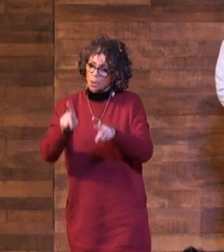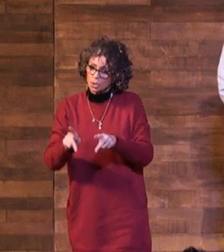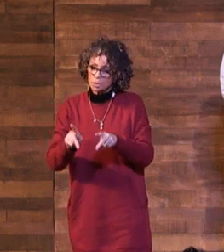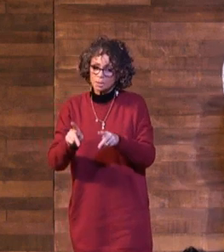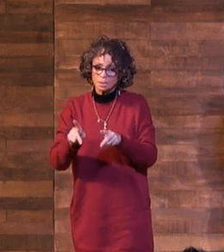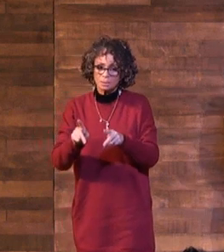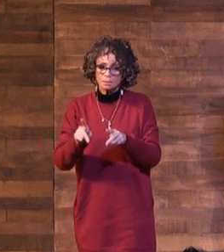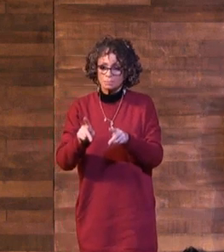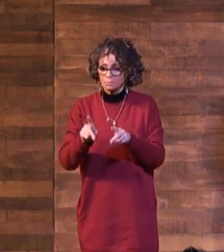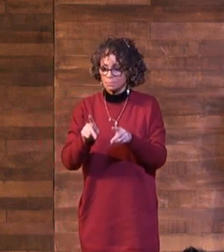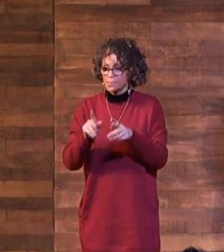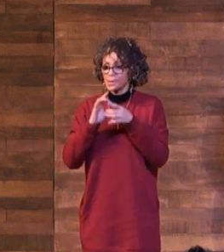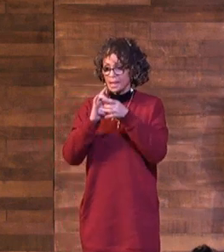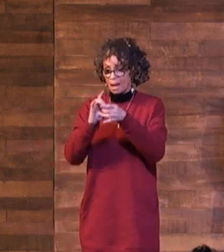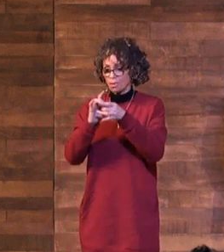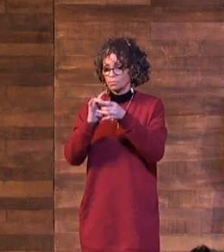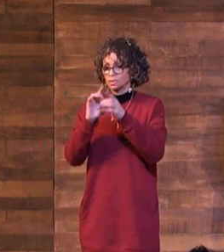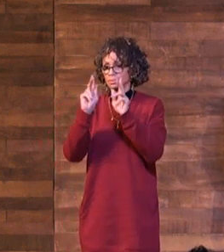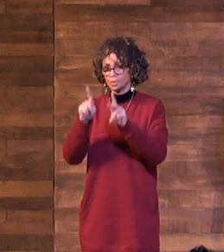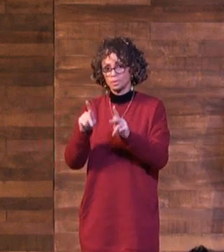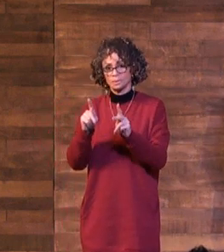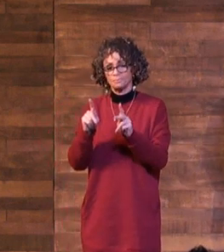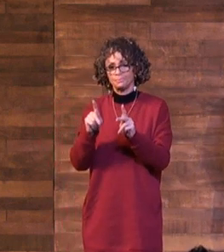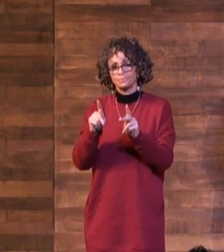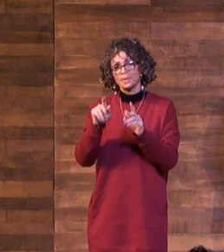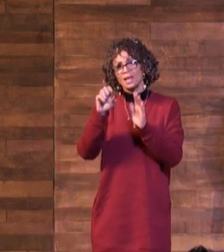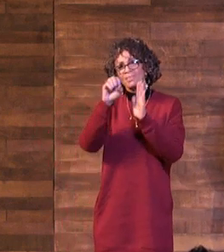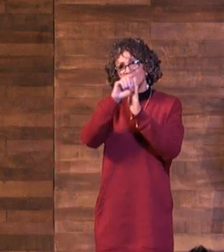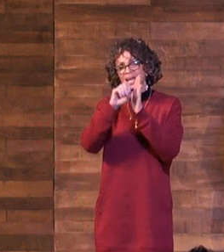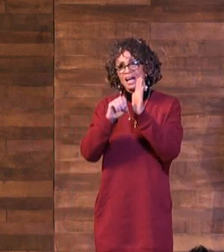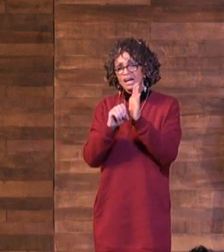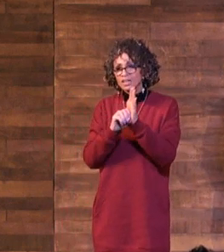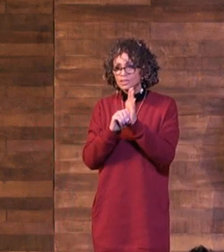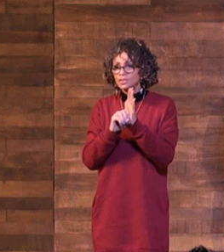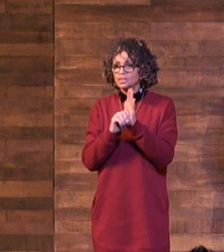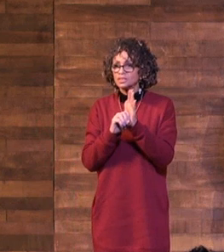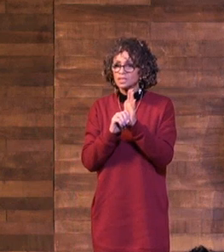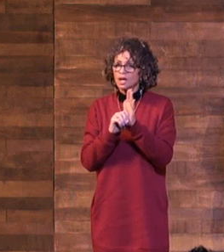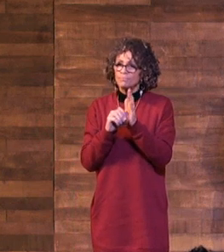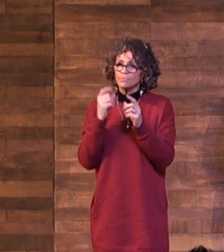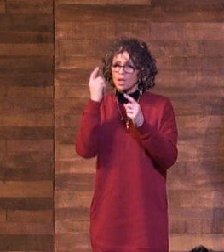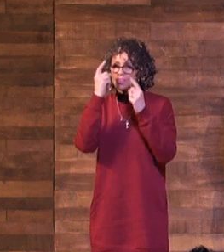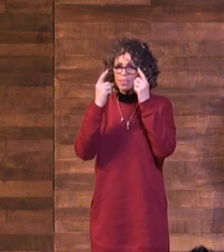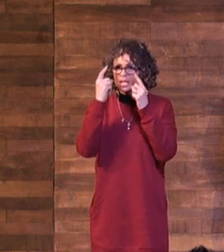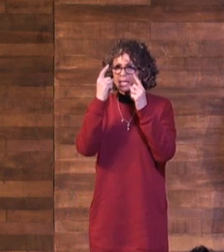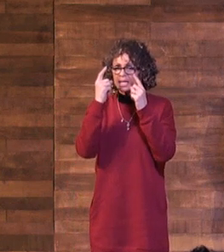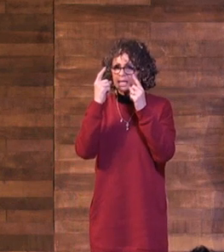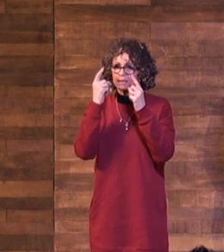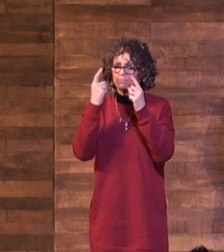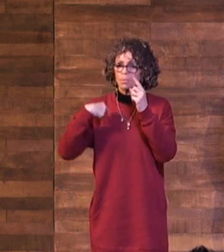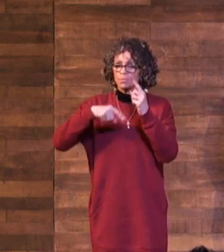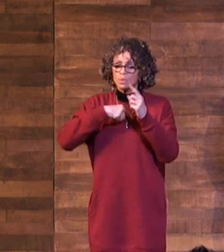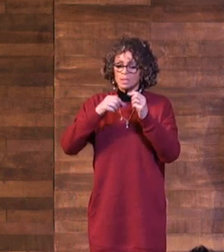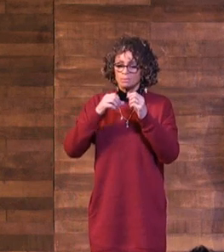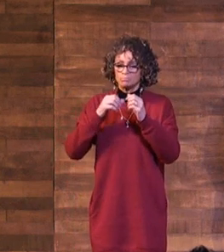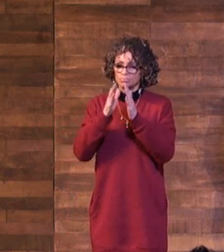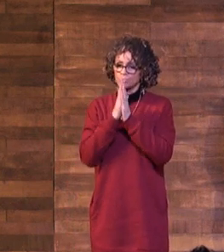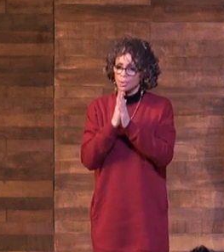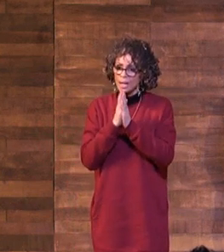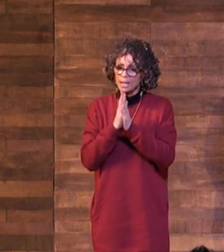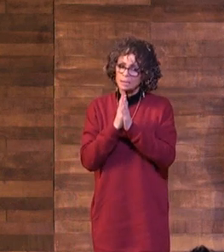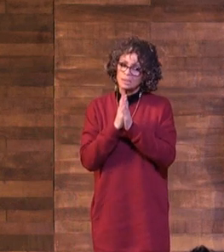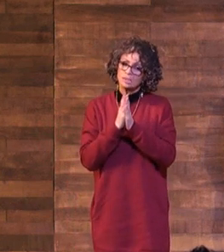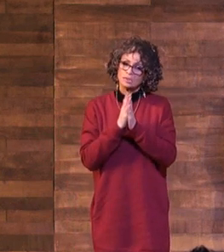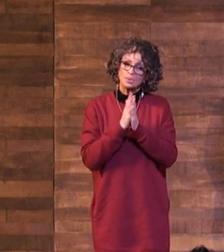distant. The elders are in final review of the Vision Forward plans. We are praying, doing our